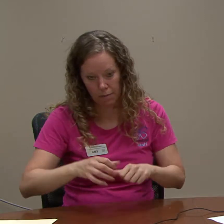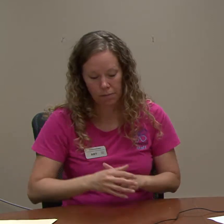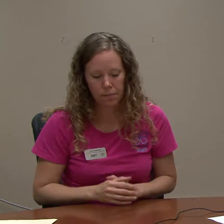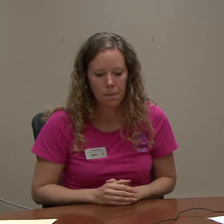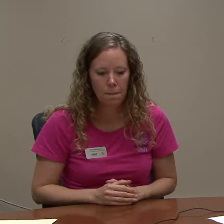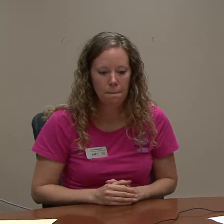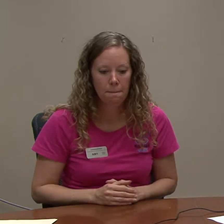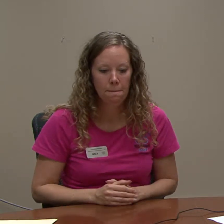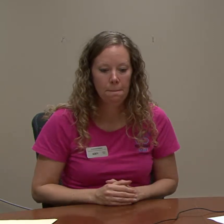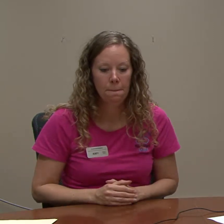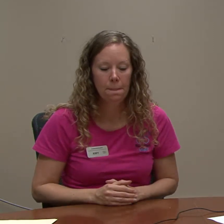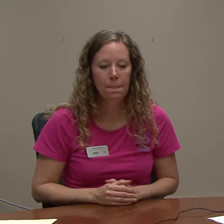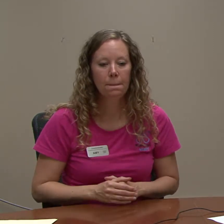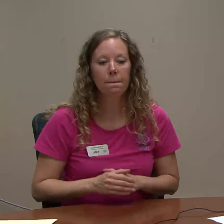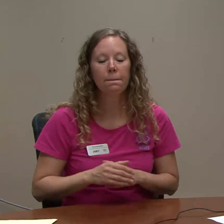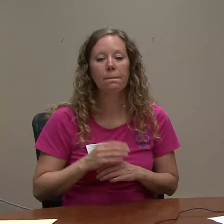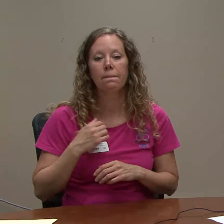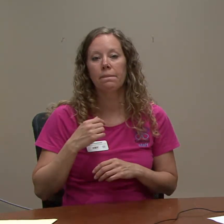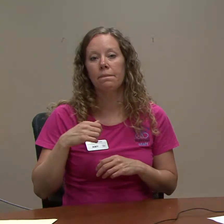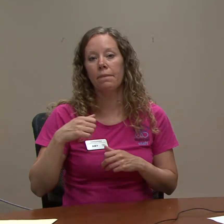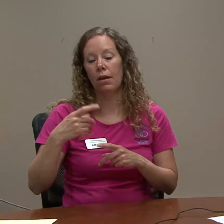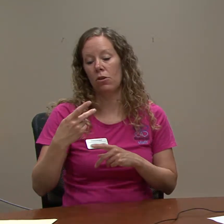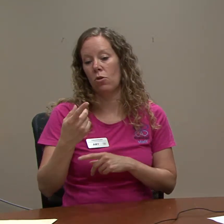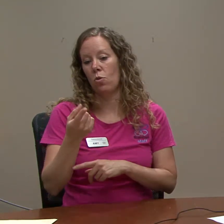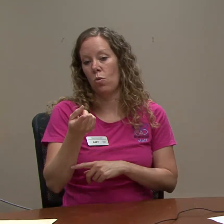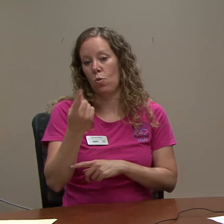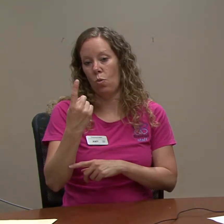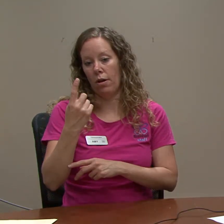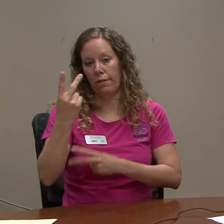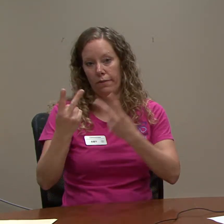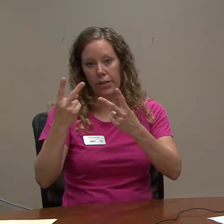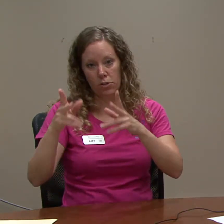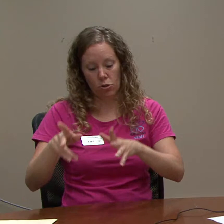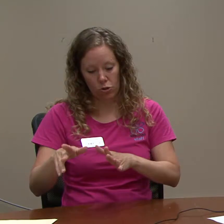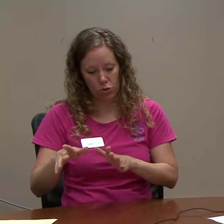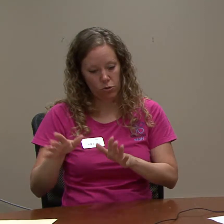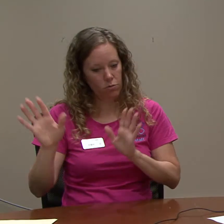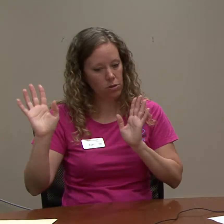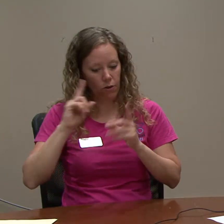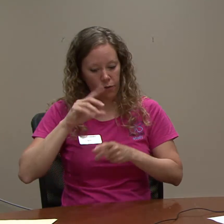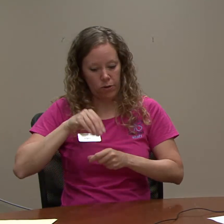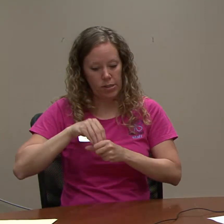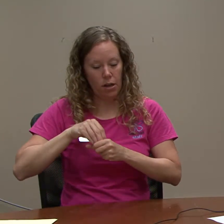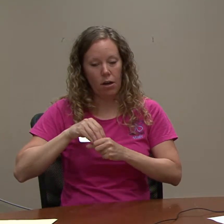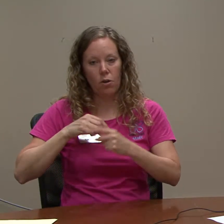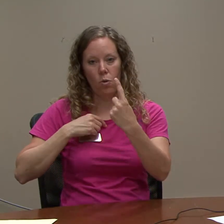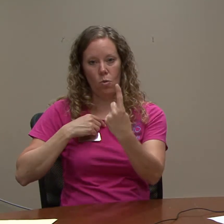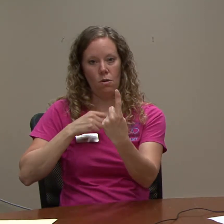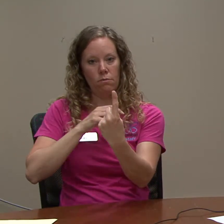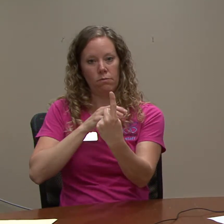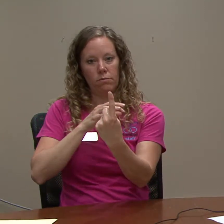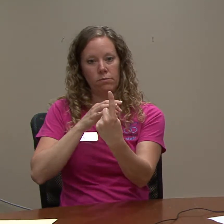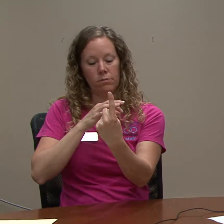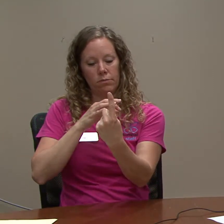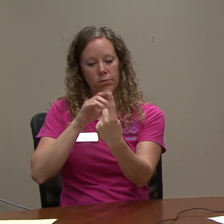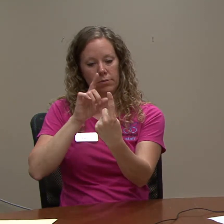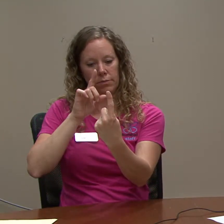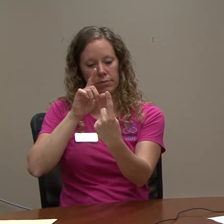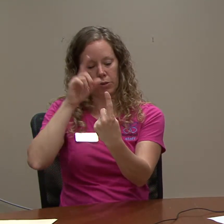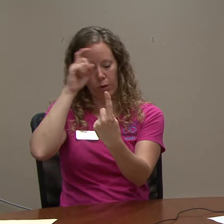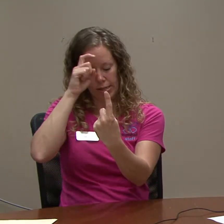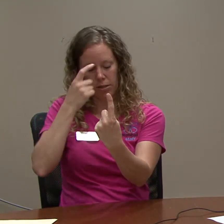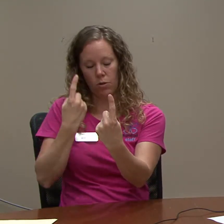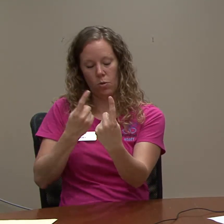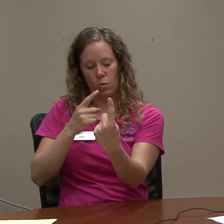Number of visitors allowed, 1 visitor at a time per resident for indoor visiting. Scheduling of visits